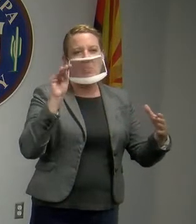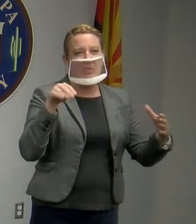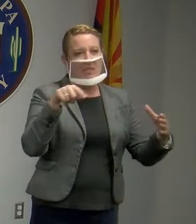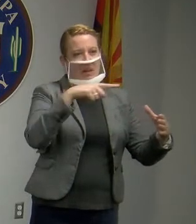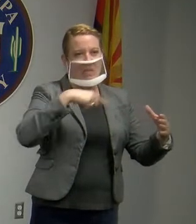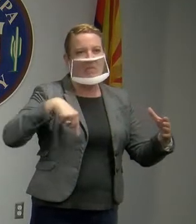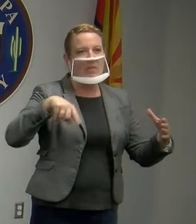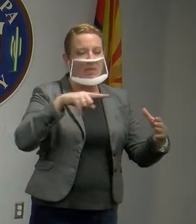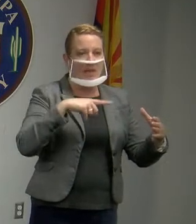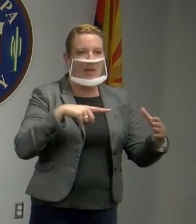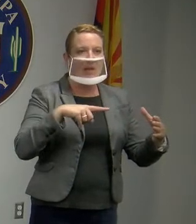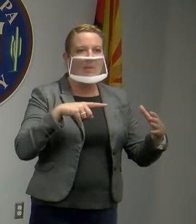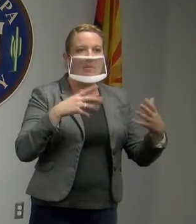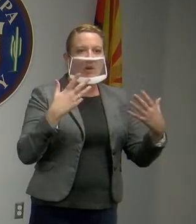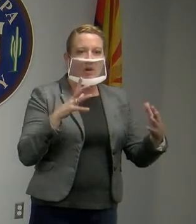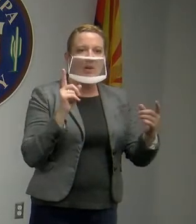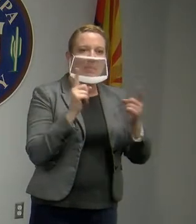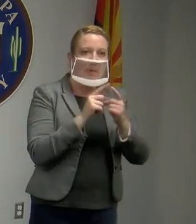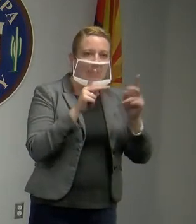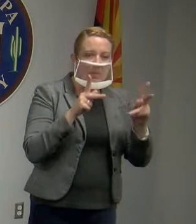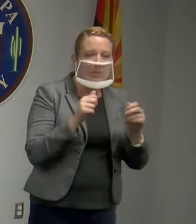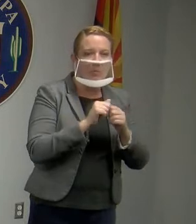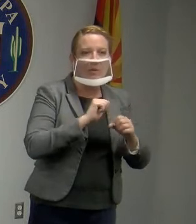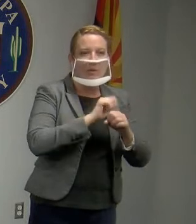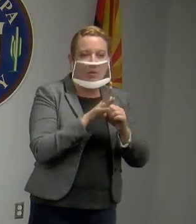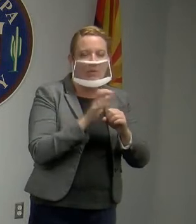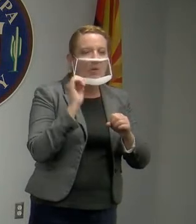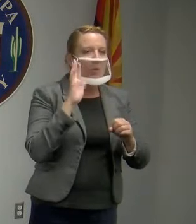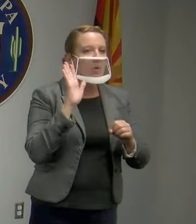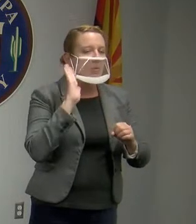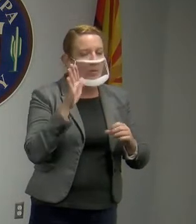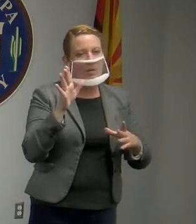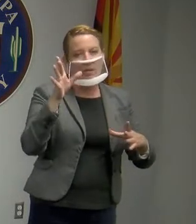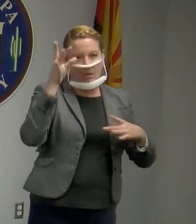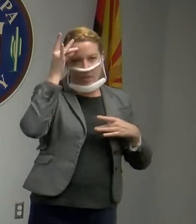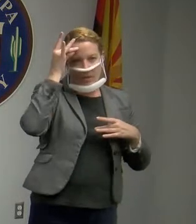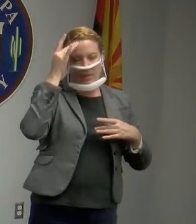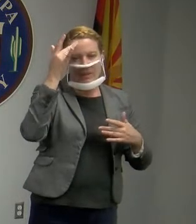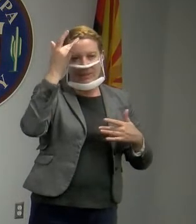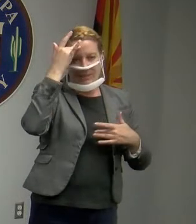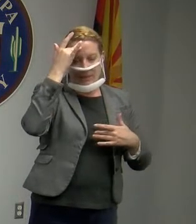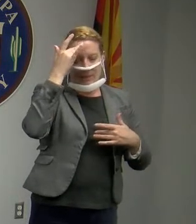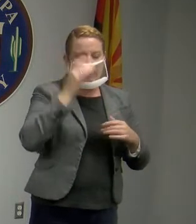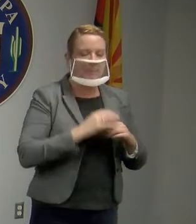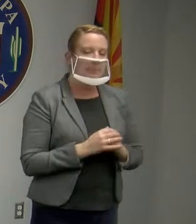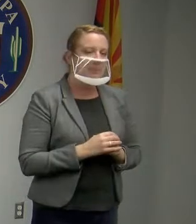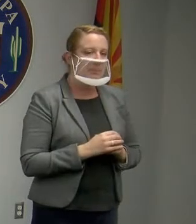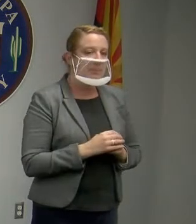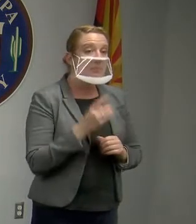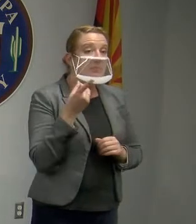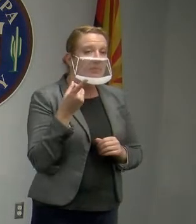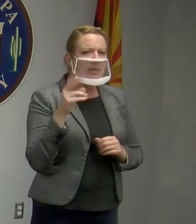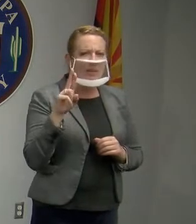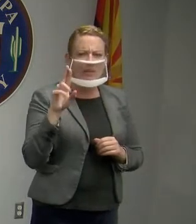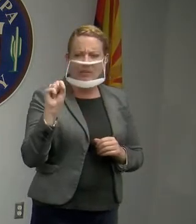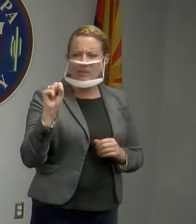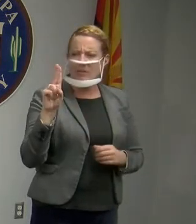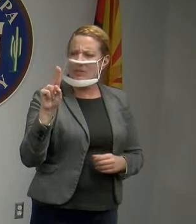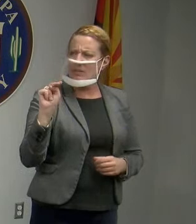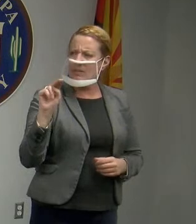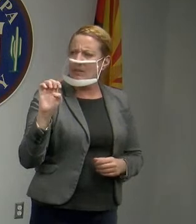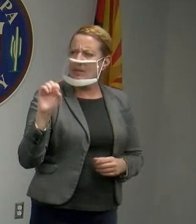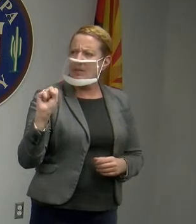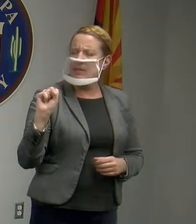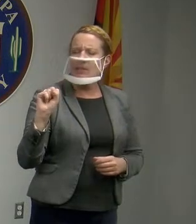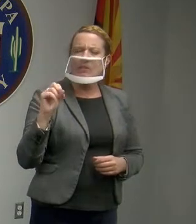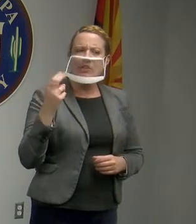help, any answer would be appreciated. I think, so Dr. Sonnenschein can respond to our direct numbers. I don't know that she's had a chance to